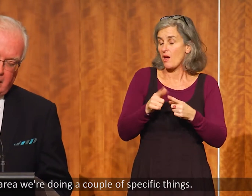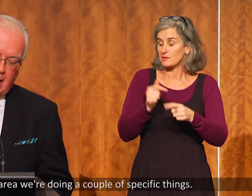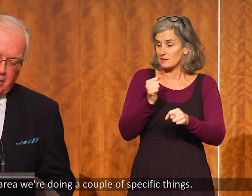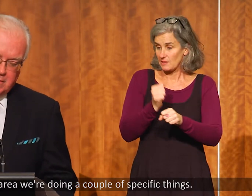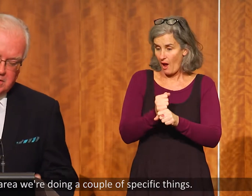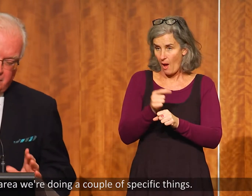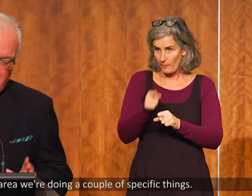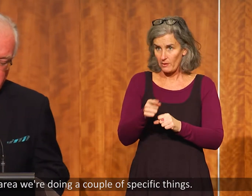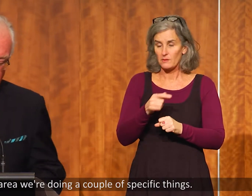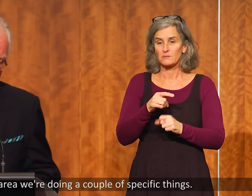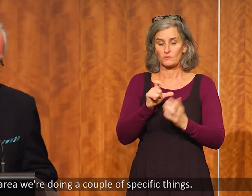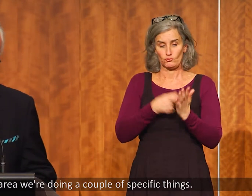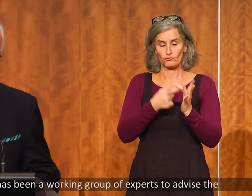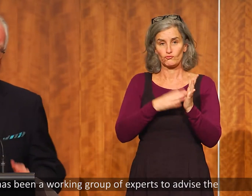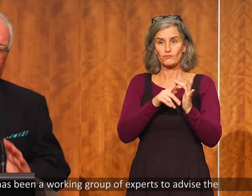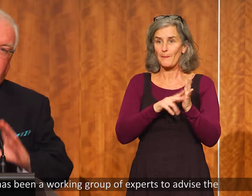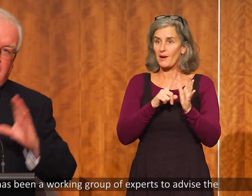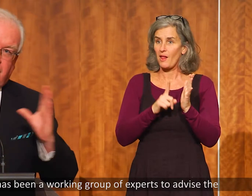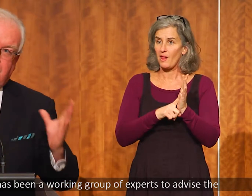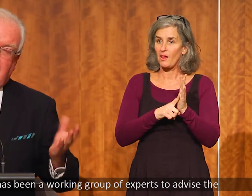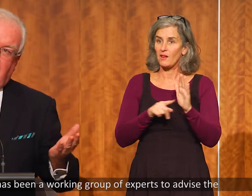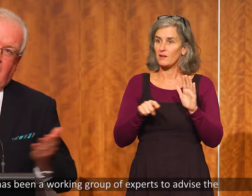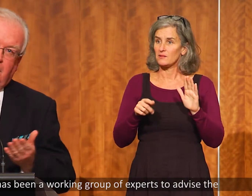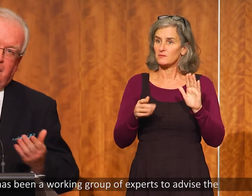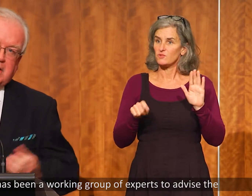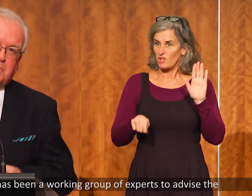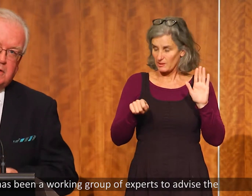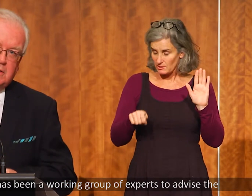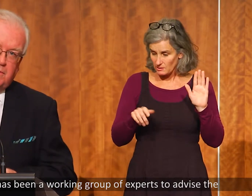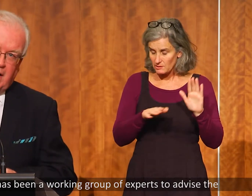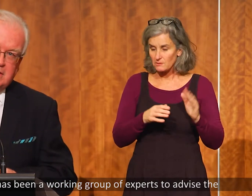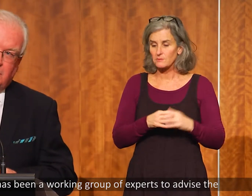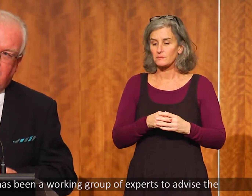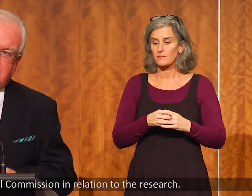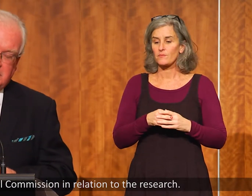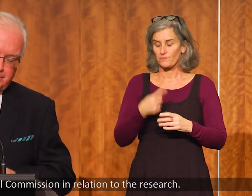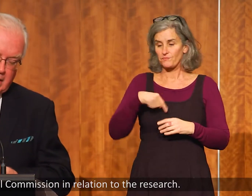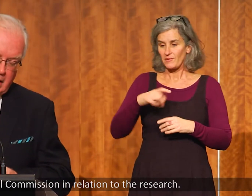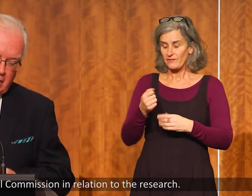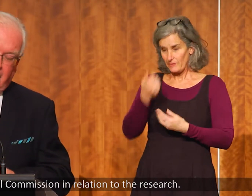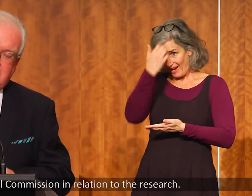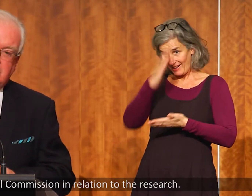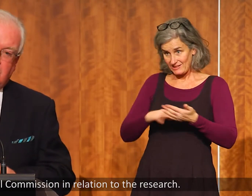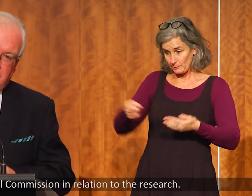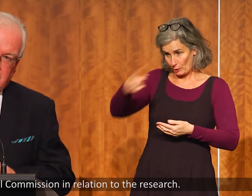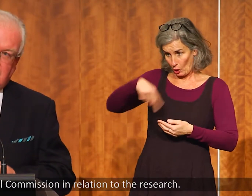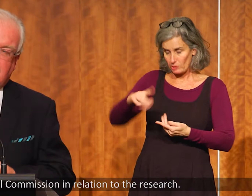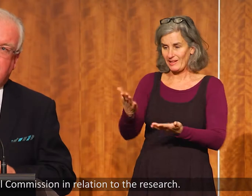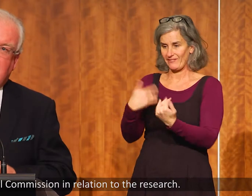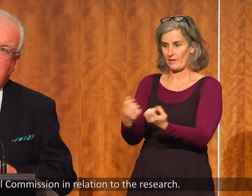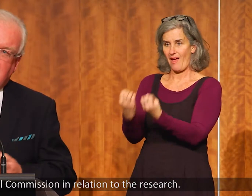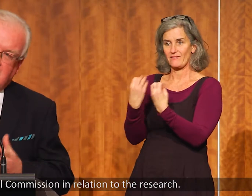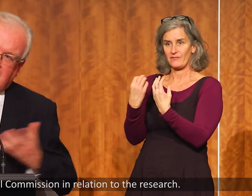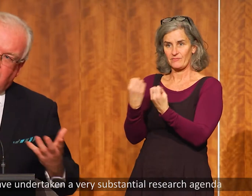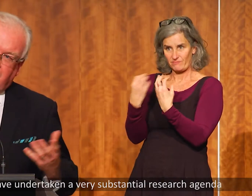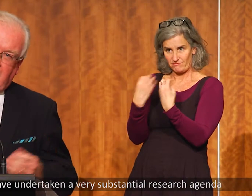area, we're doing a couple of specific things. Firstly, there's been a working group of experts to advise the Royal Commission in relation to the